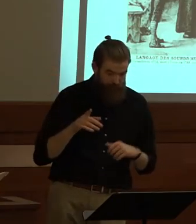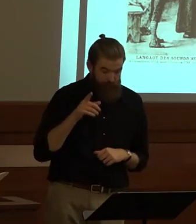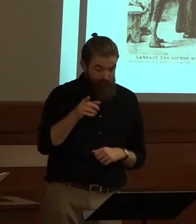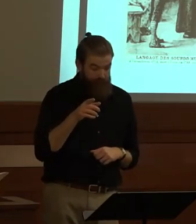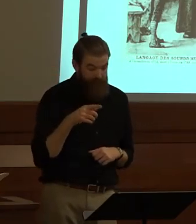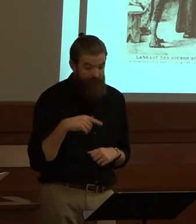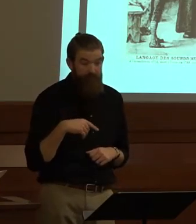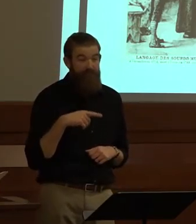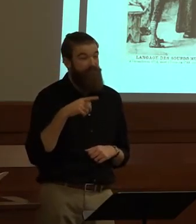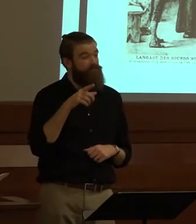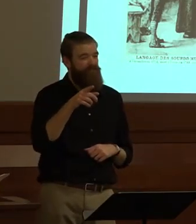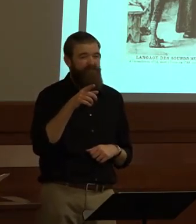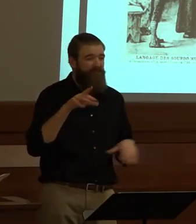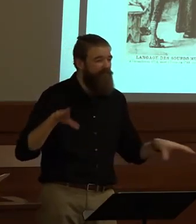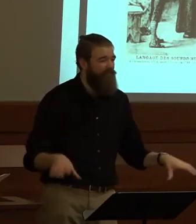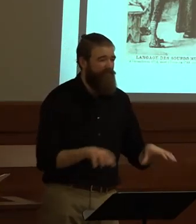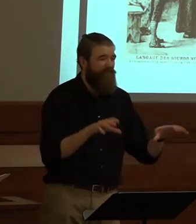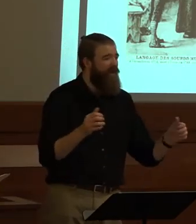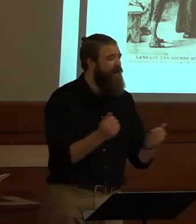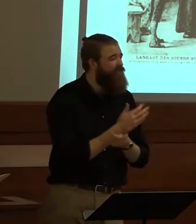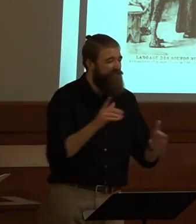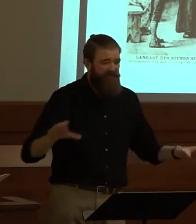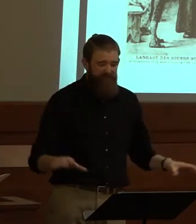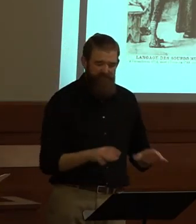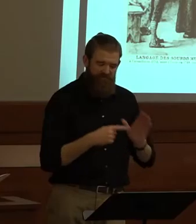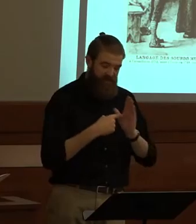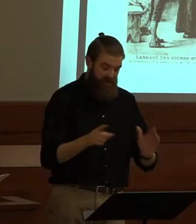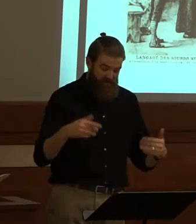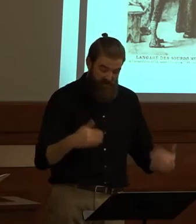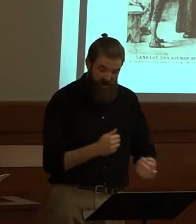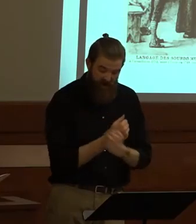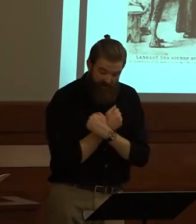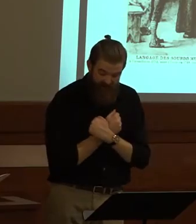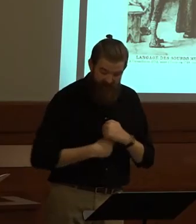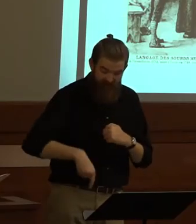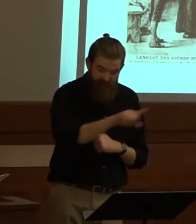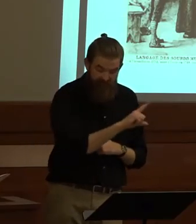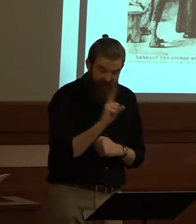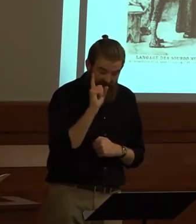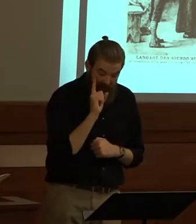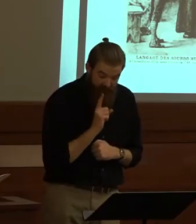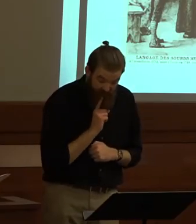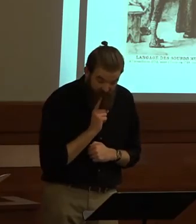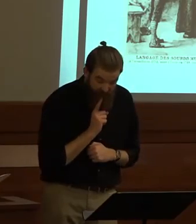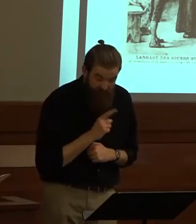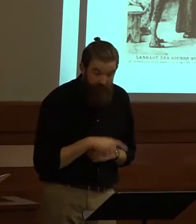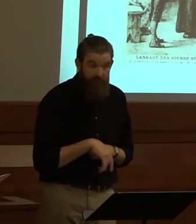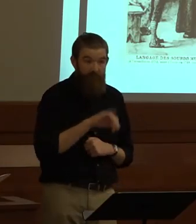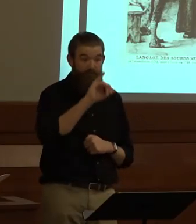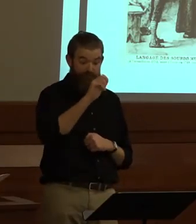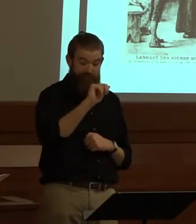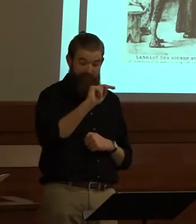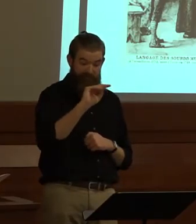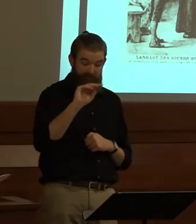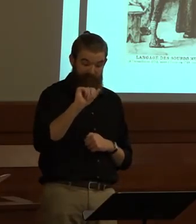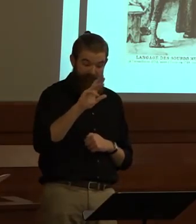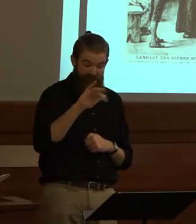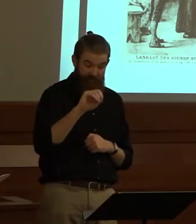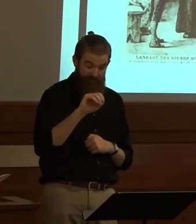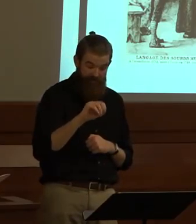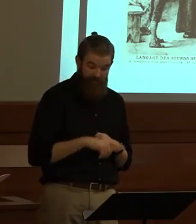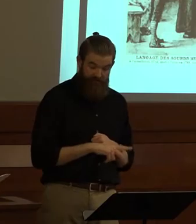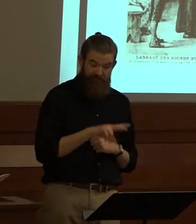and appreciated the things he spoke about. His love for the deaf could be seen in everything he did. Jean-Marie knew only too well